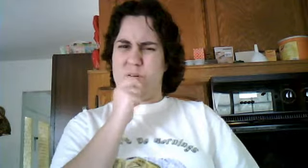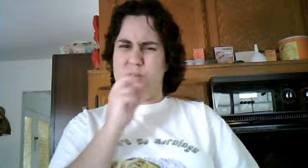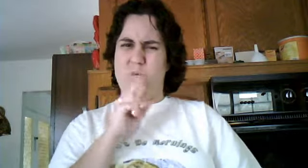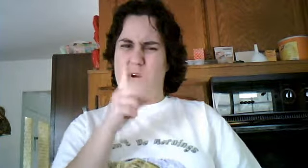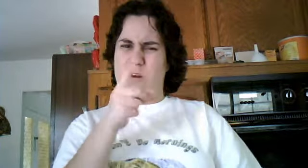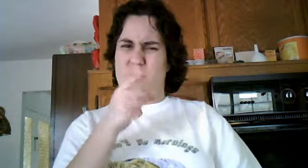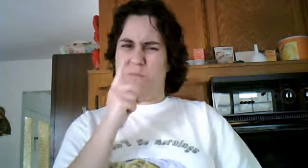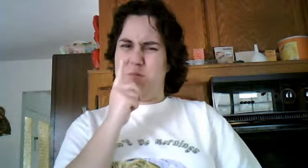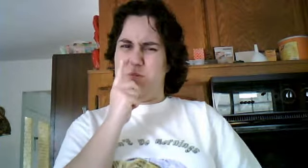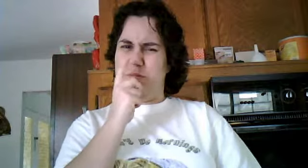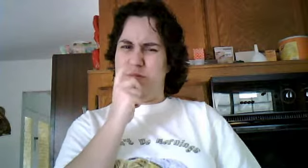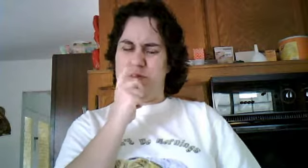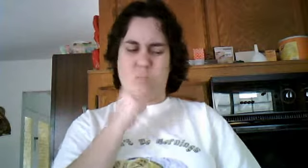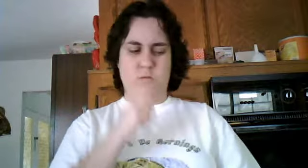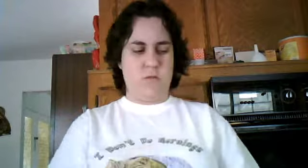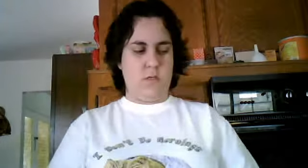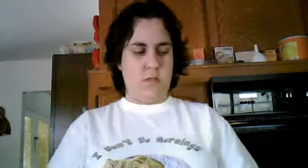who are you? Who?